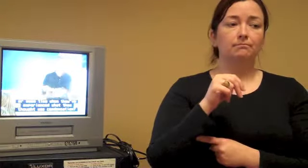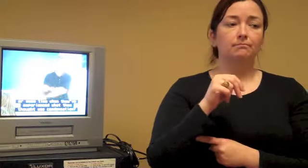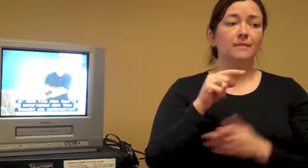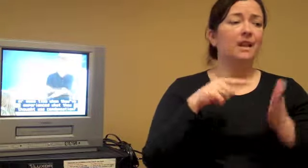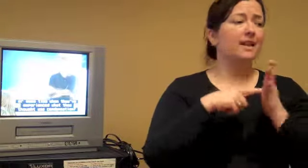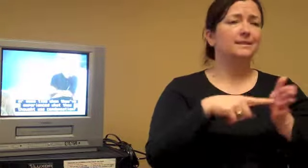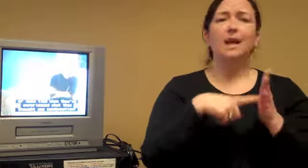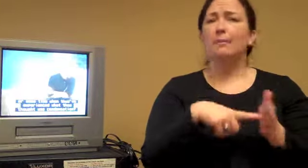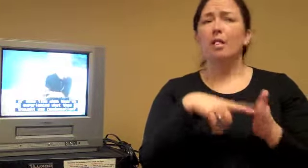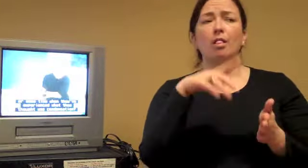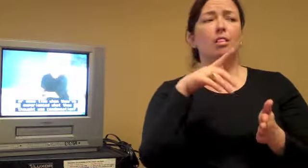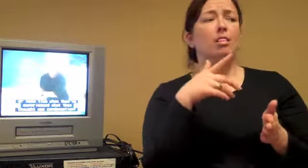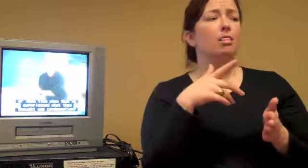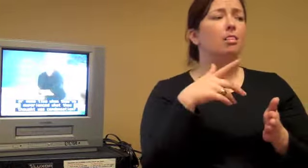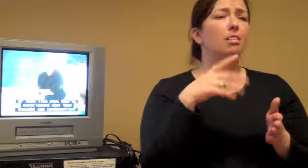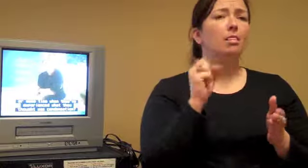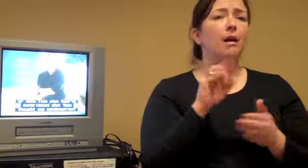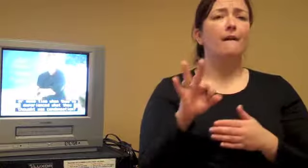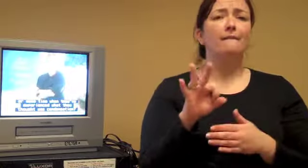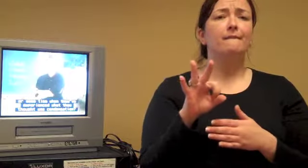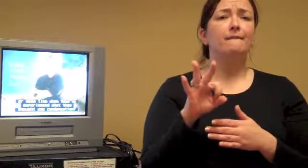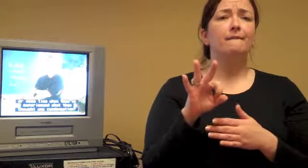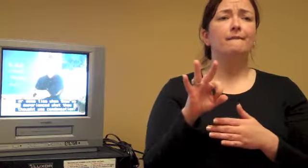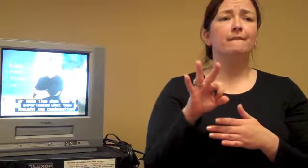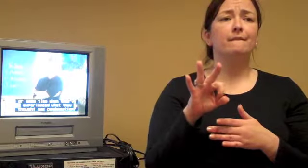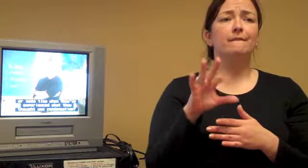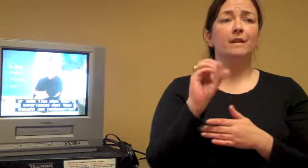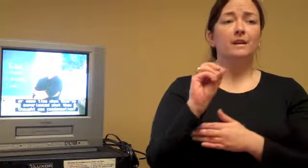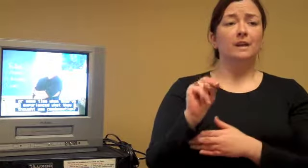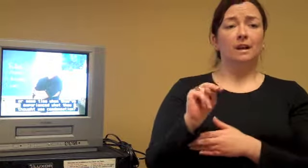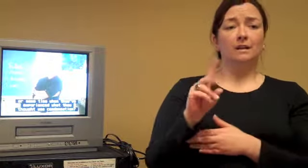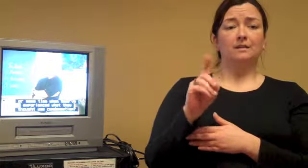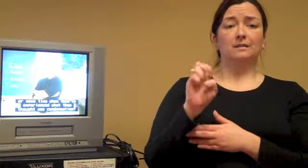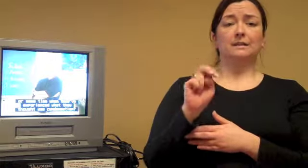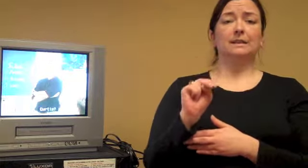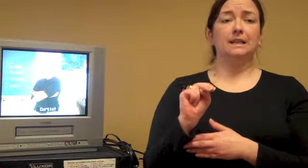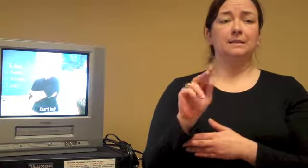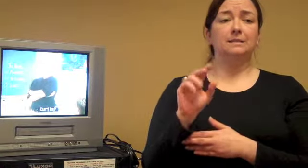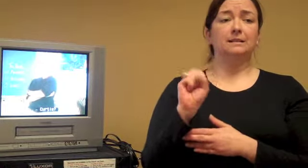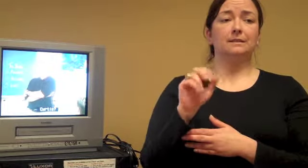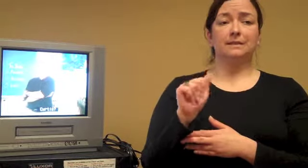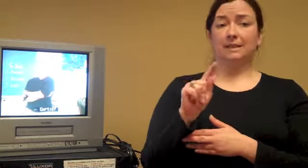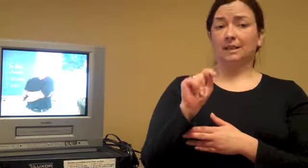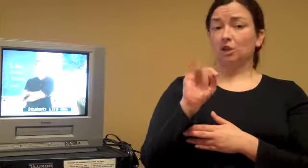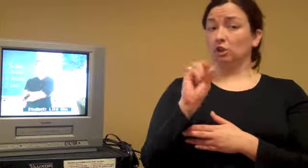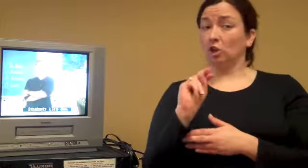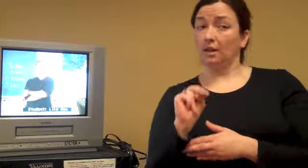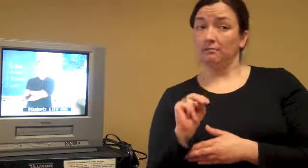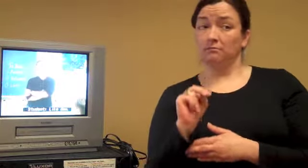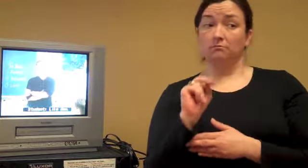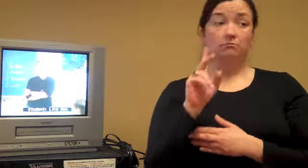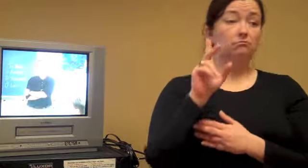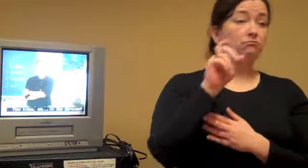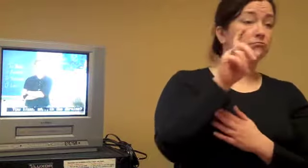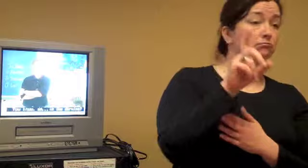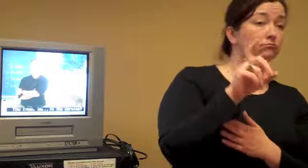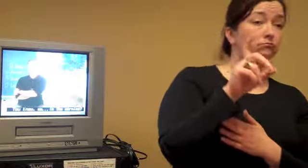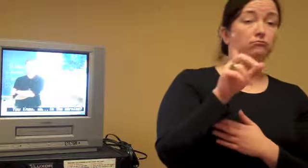Or some time when they've experienced what they thought was condensation? Curtis? Like